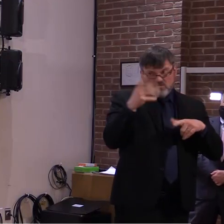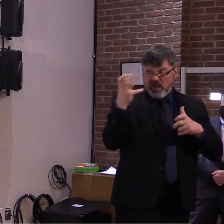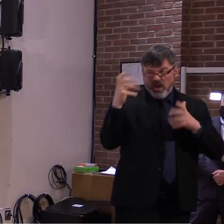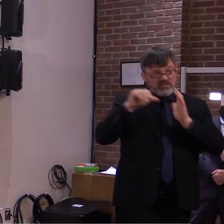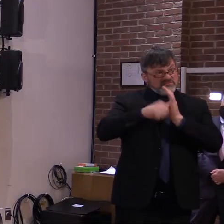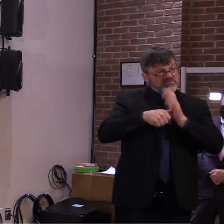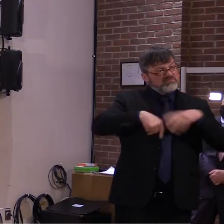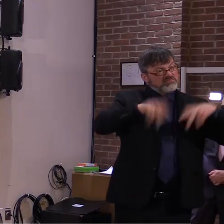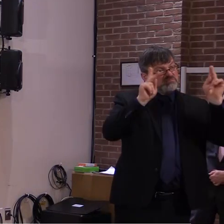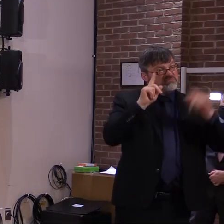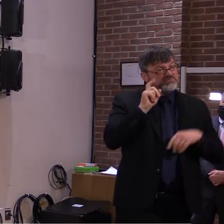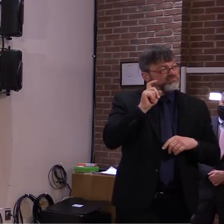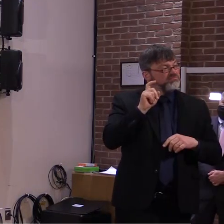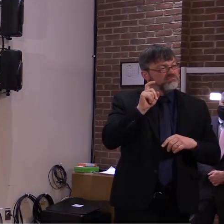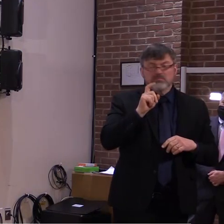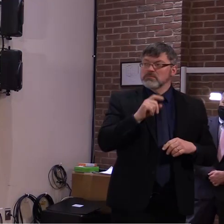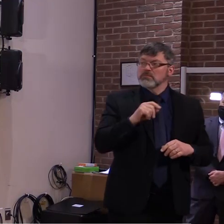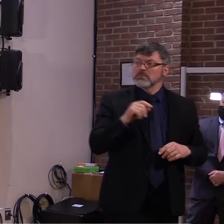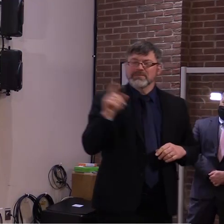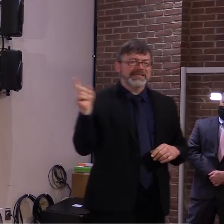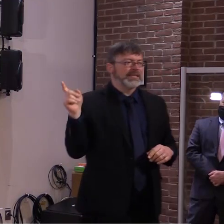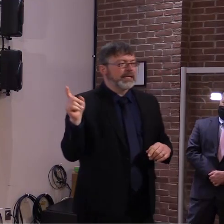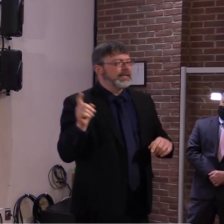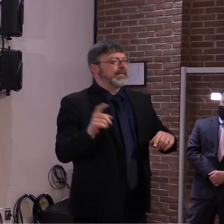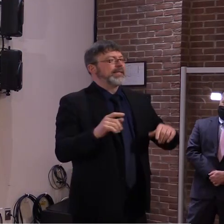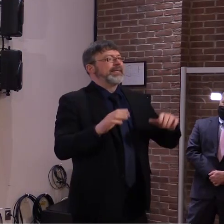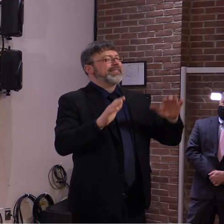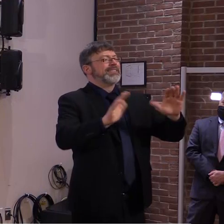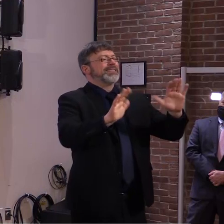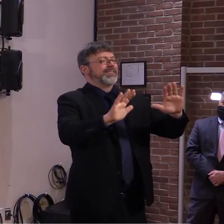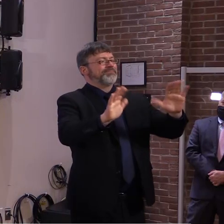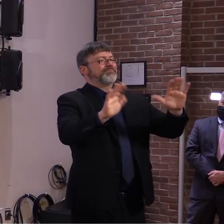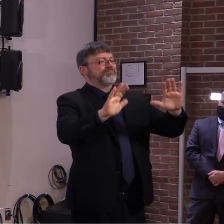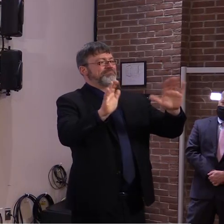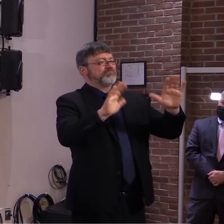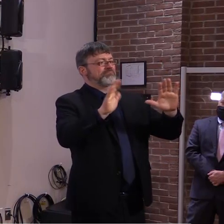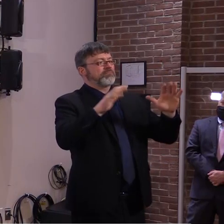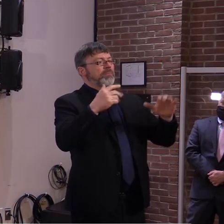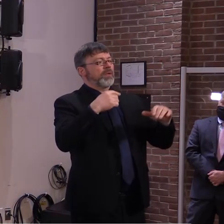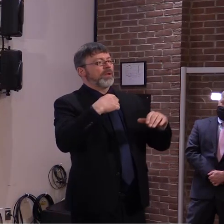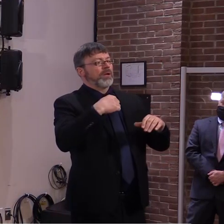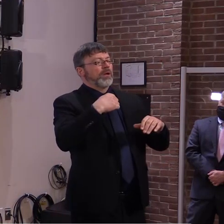believe they're going to be forced to come back to the state to get their second dose.